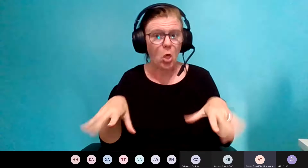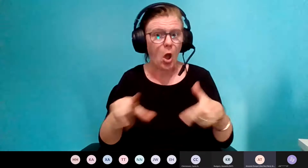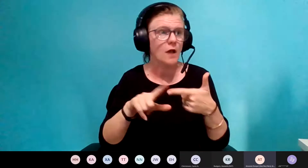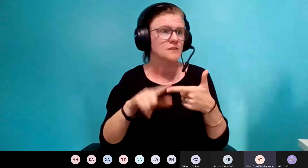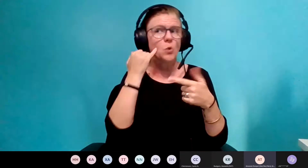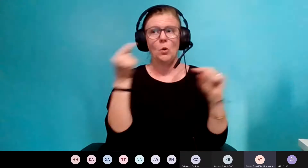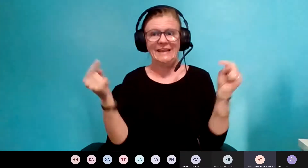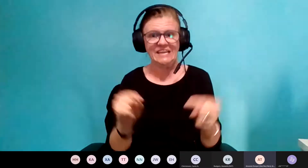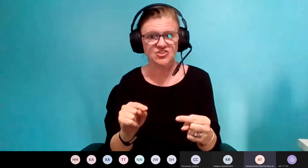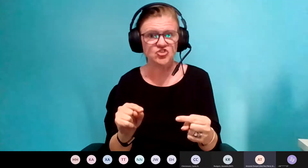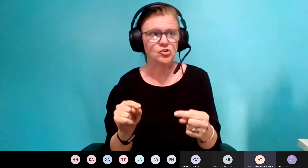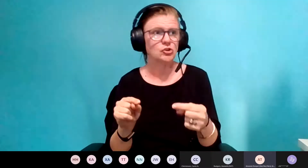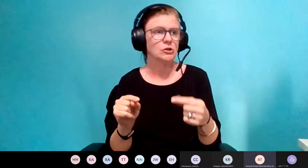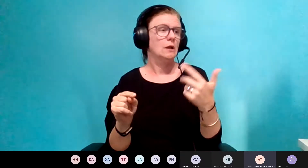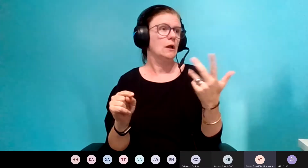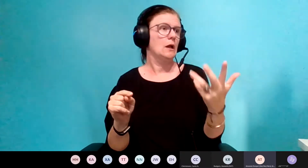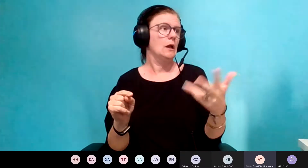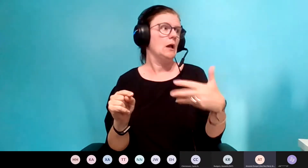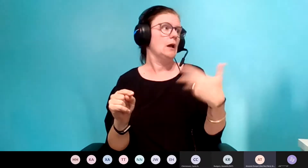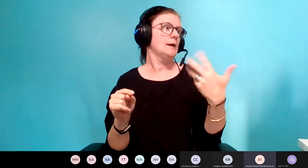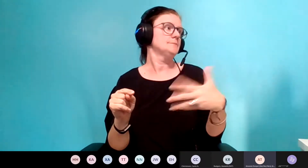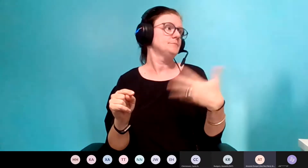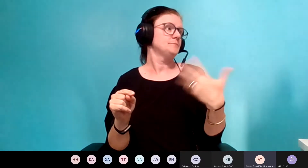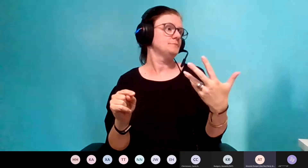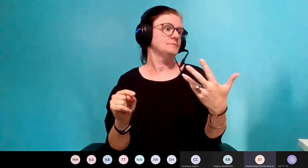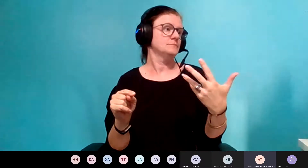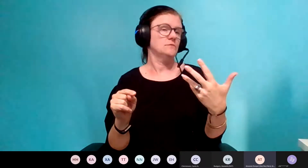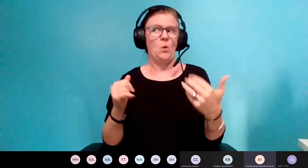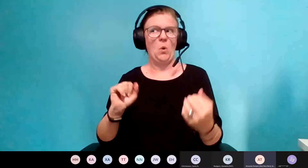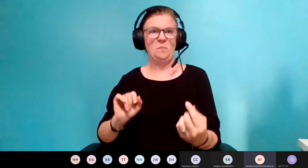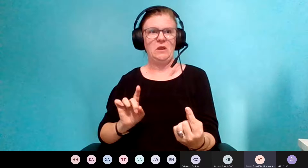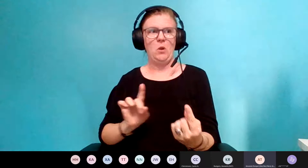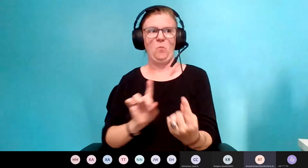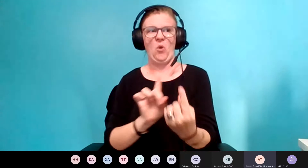injured or being approached,